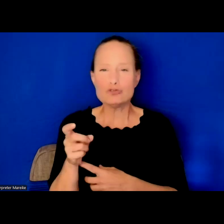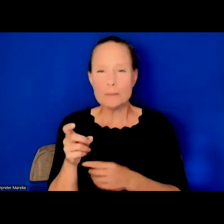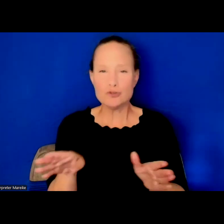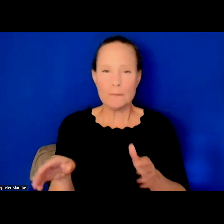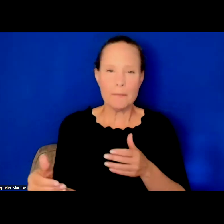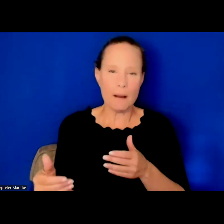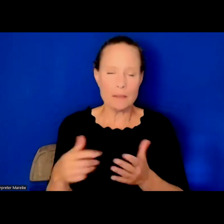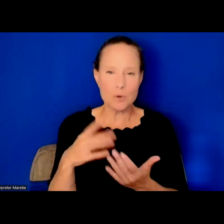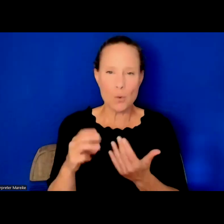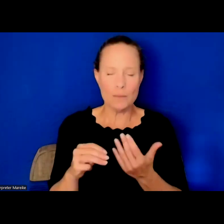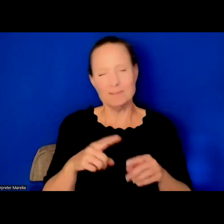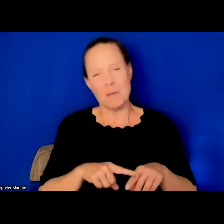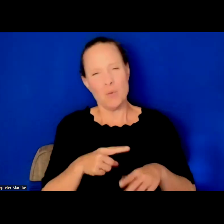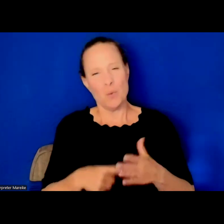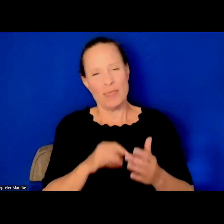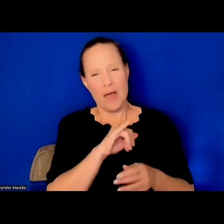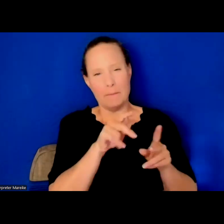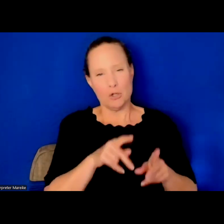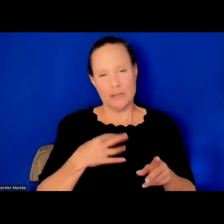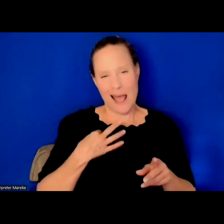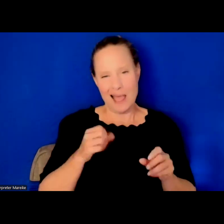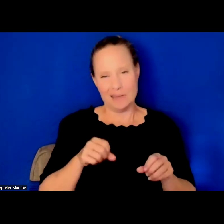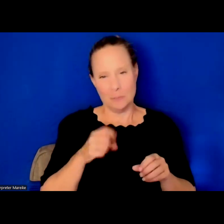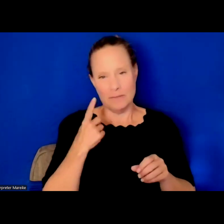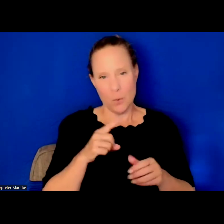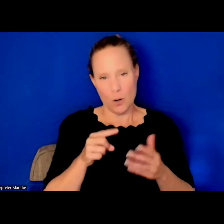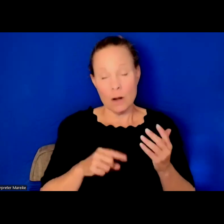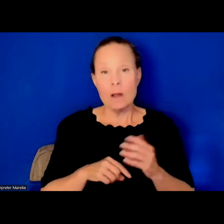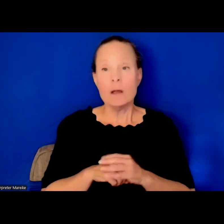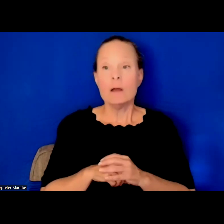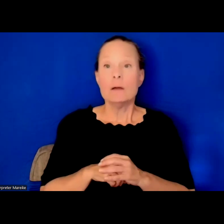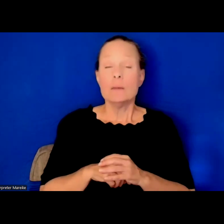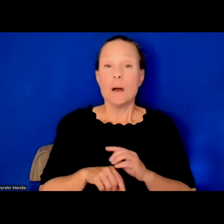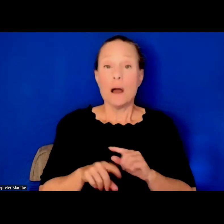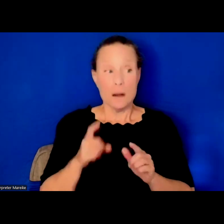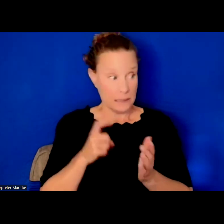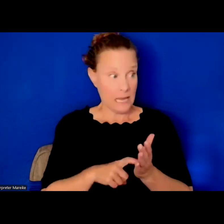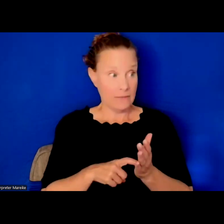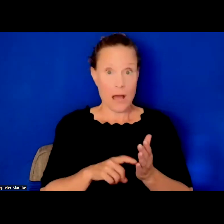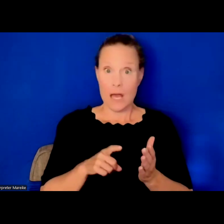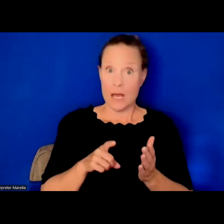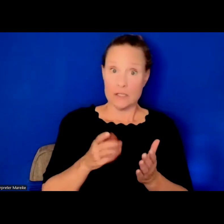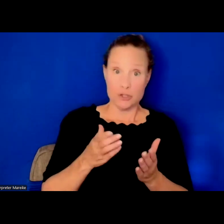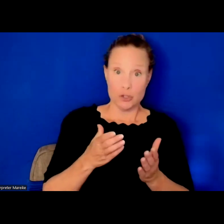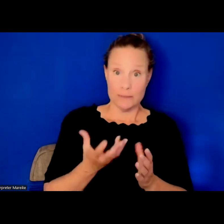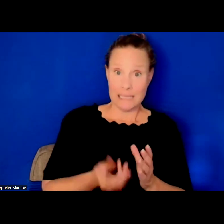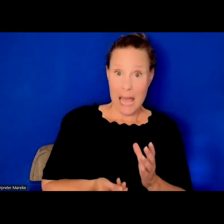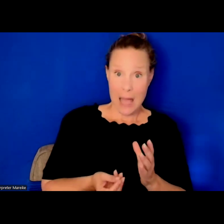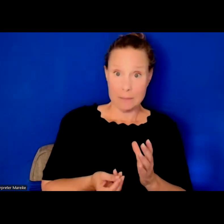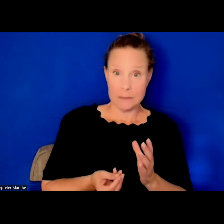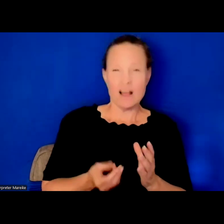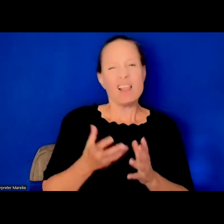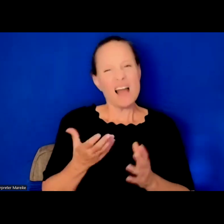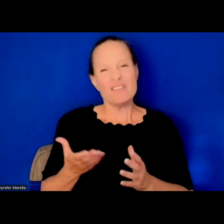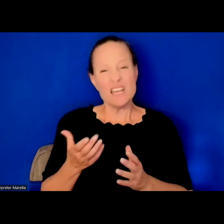Depending what the member is eligible for. So I think in identifying gaps, there's a lot of things that grant funding won't pay for,